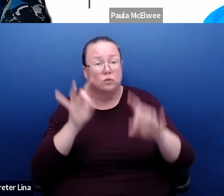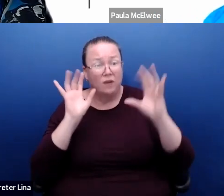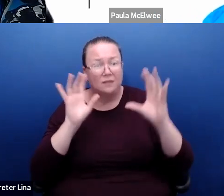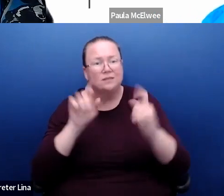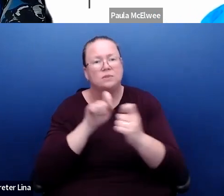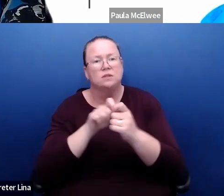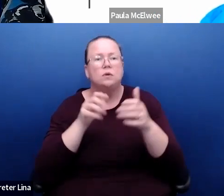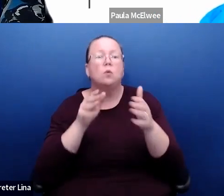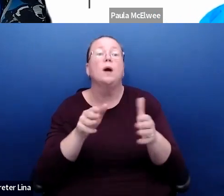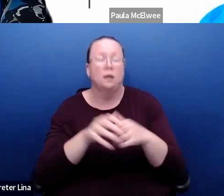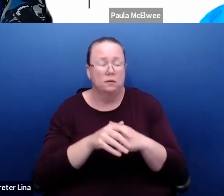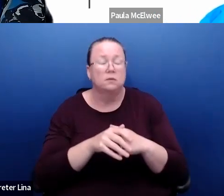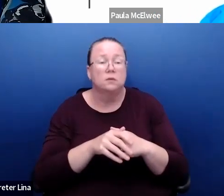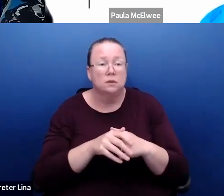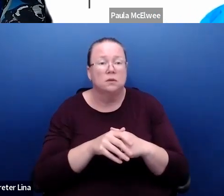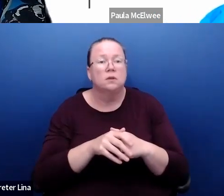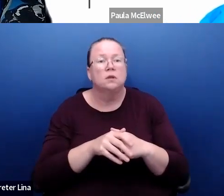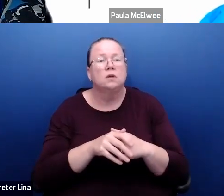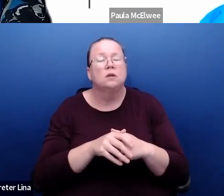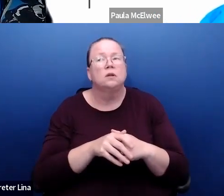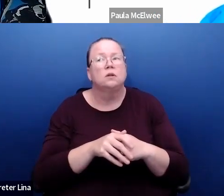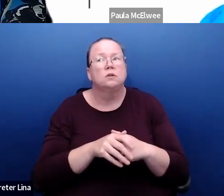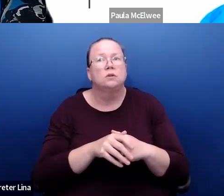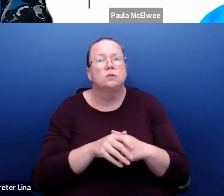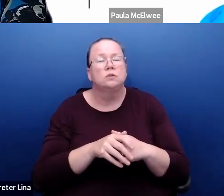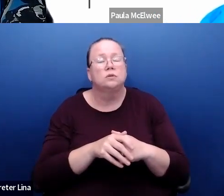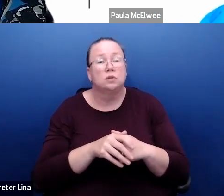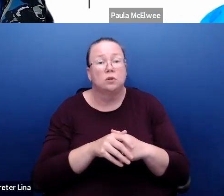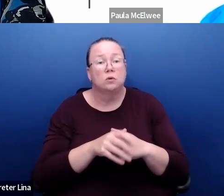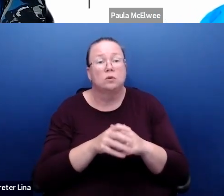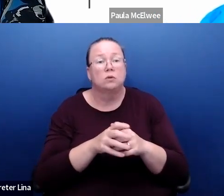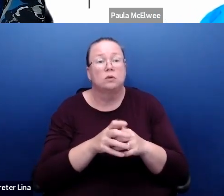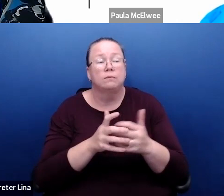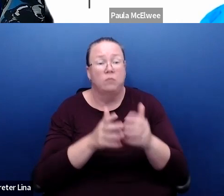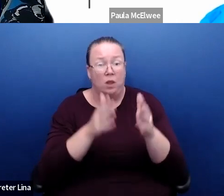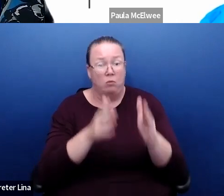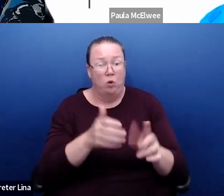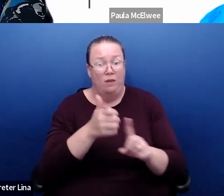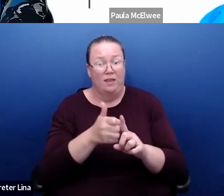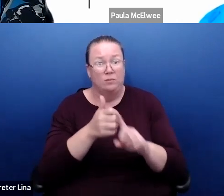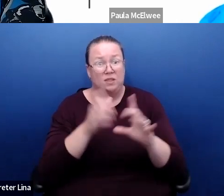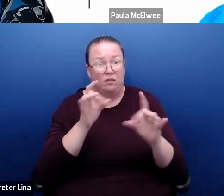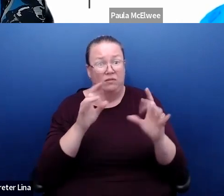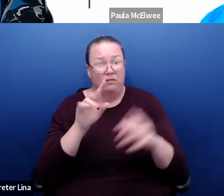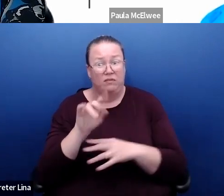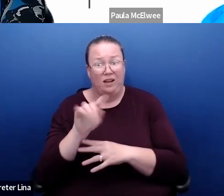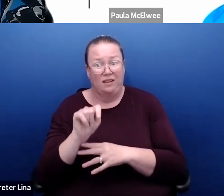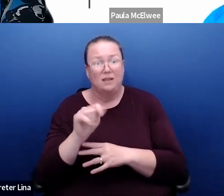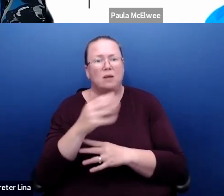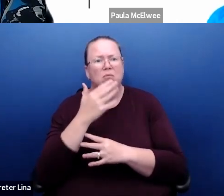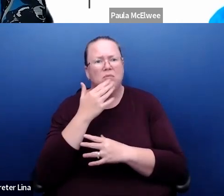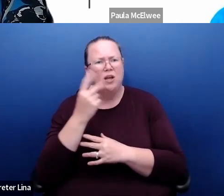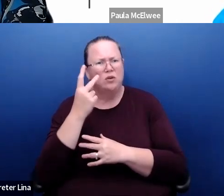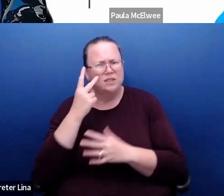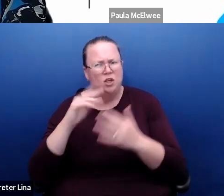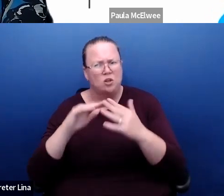certain way. And so it really is, if the person is violent, better to look at a community crisis